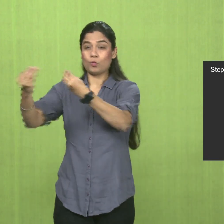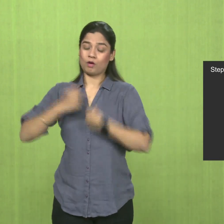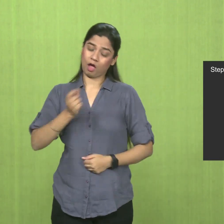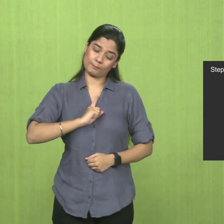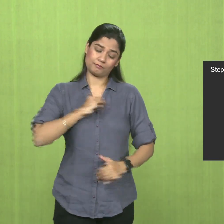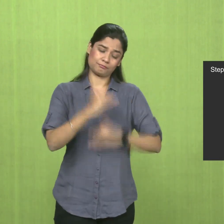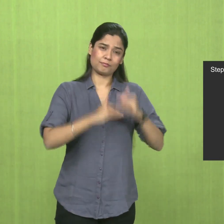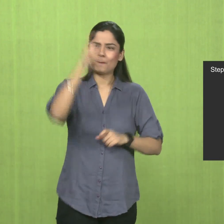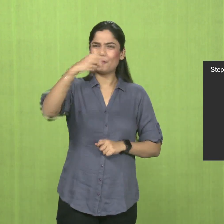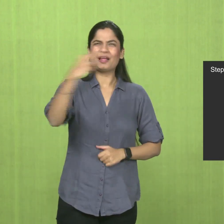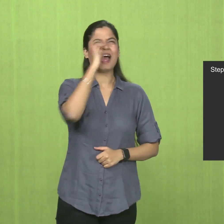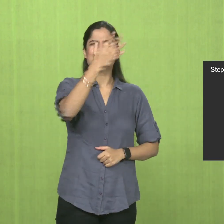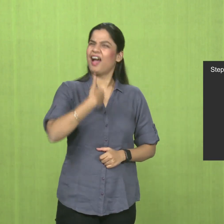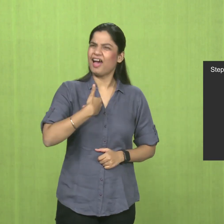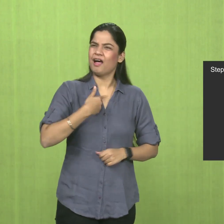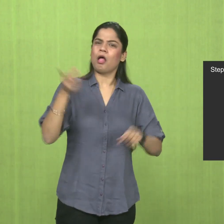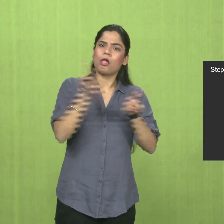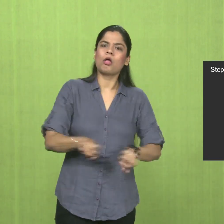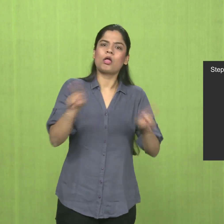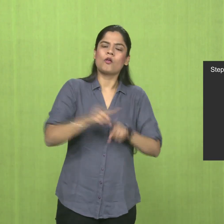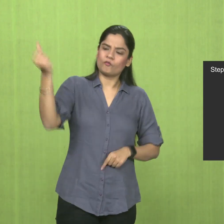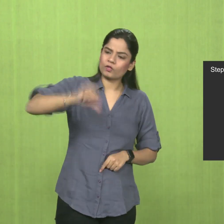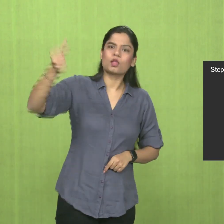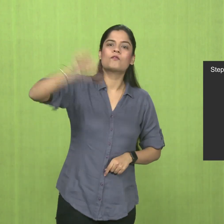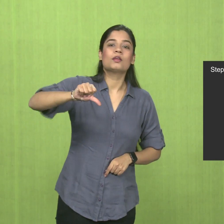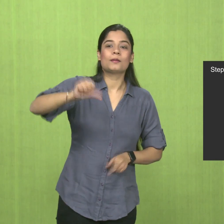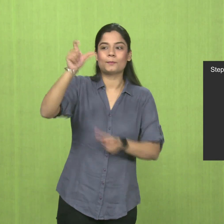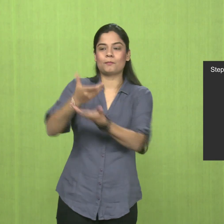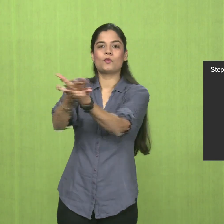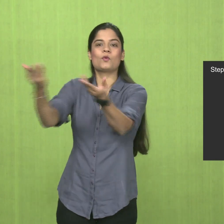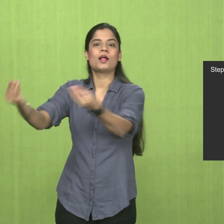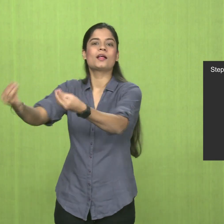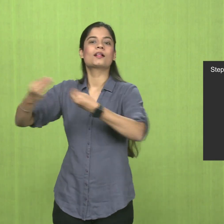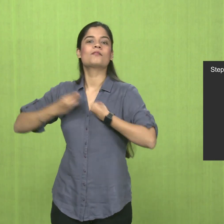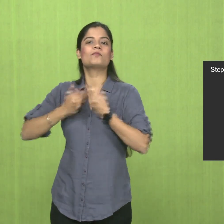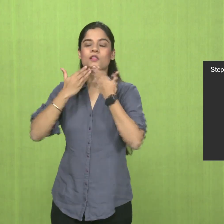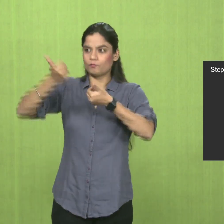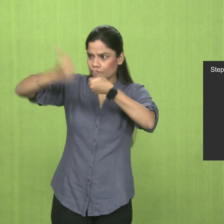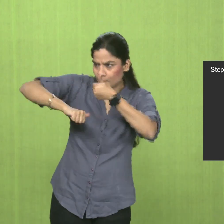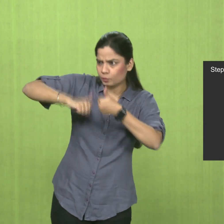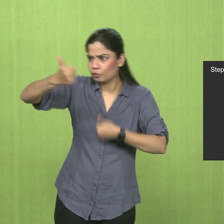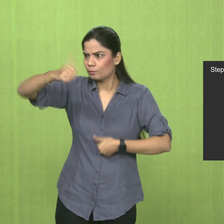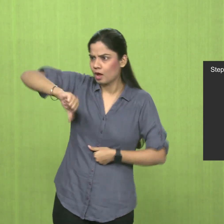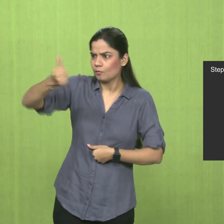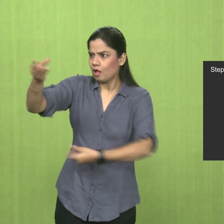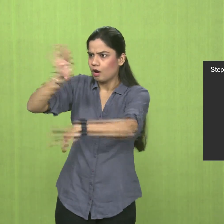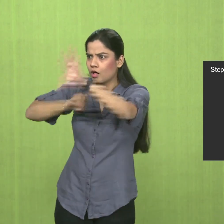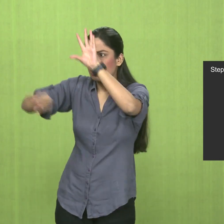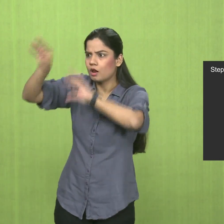feedback for better progress. So if there's no feedback, there's no progress at work. Hence, evaluation and